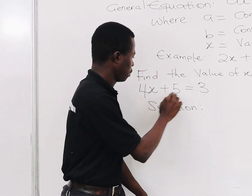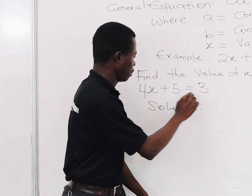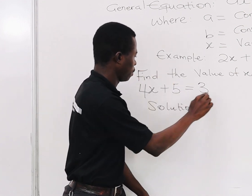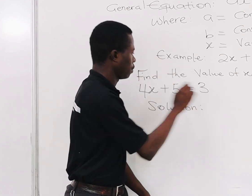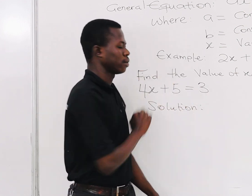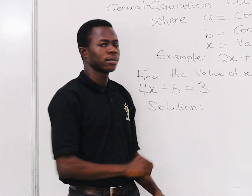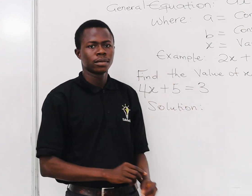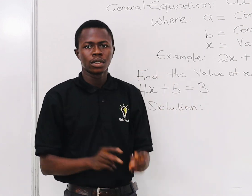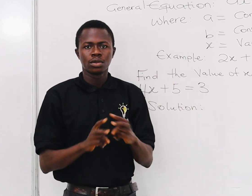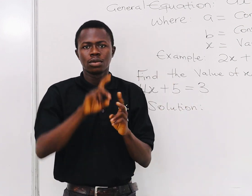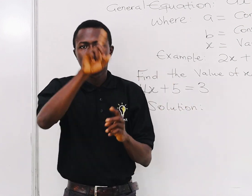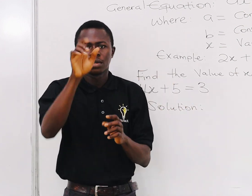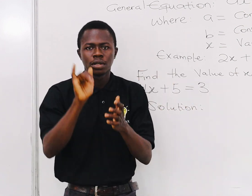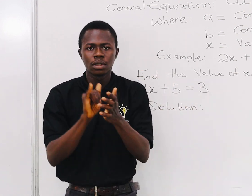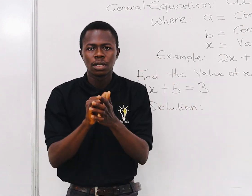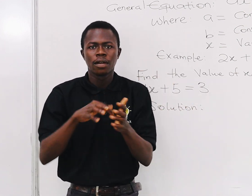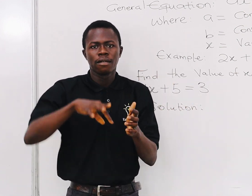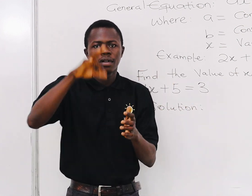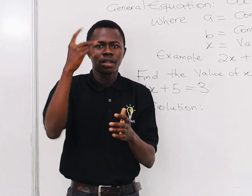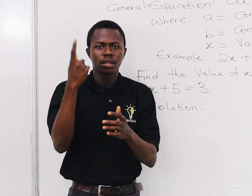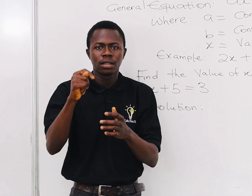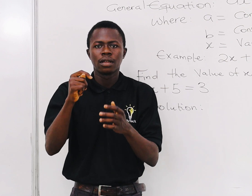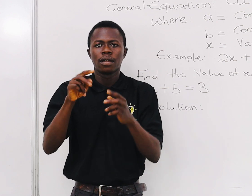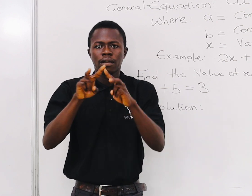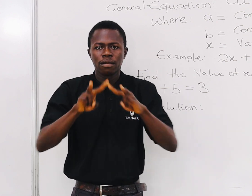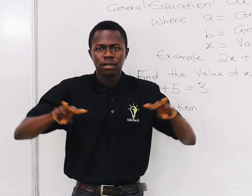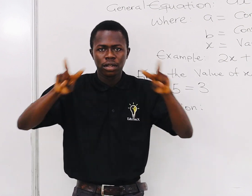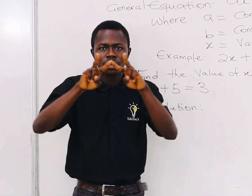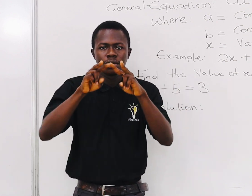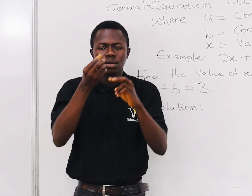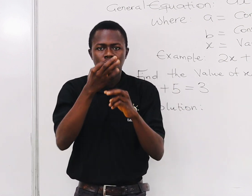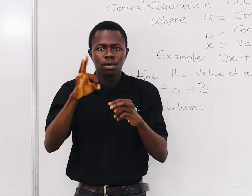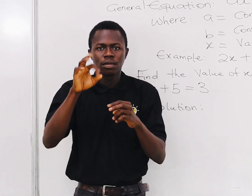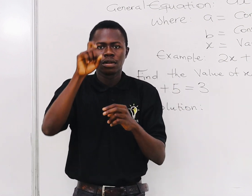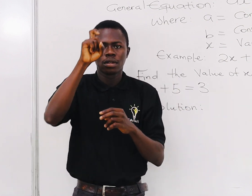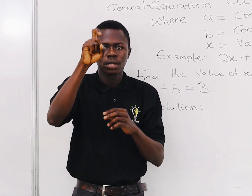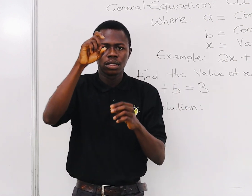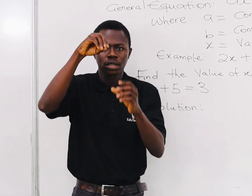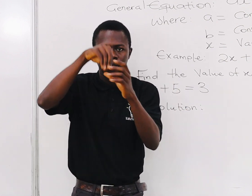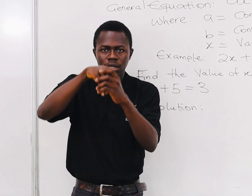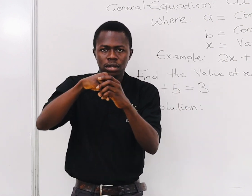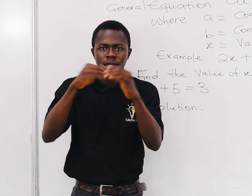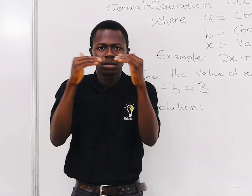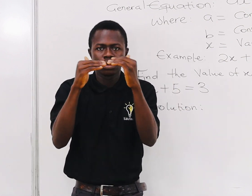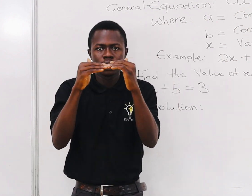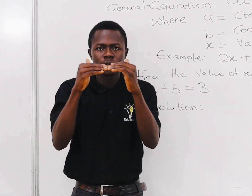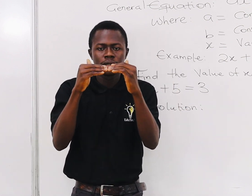This is fully expressed on the board, as you can see. And the question says, find the value of x in the equation